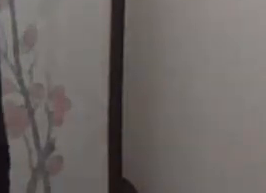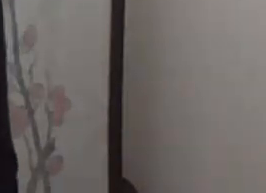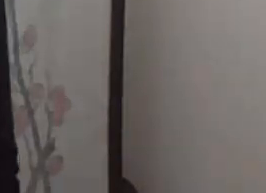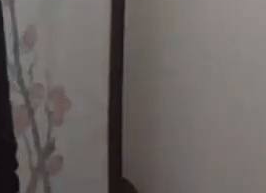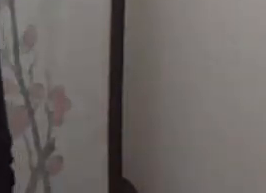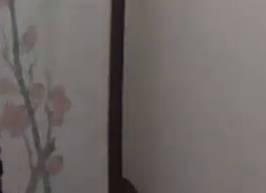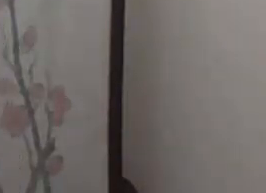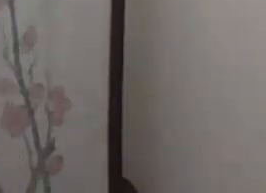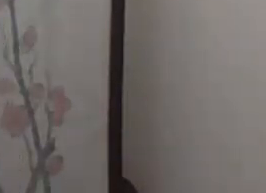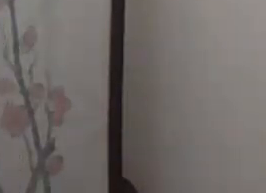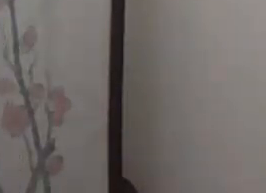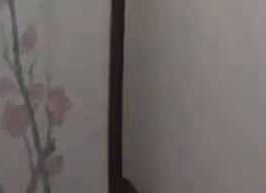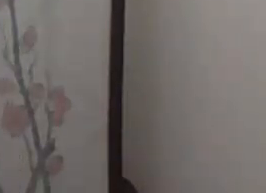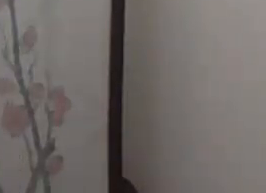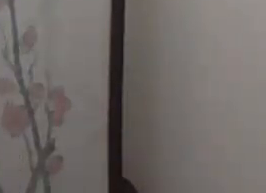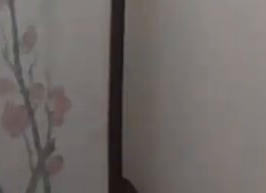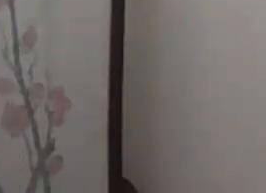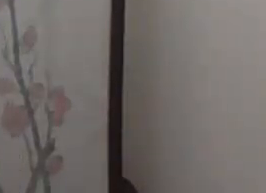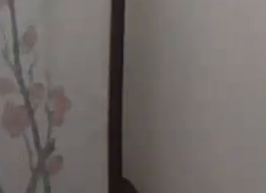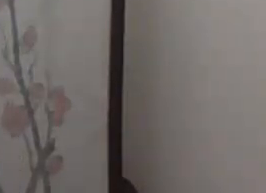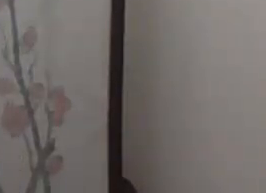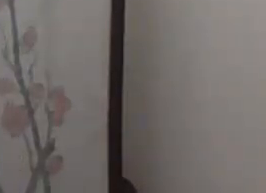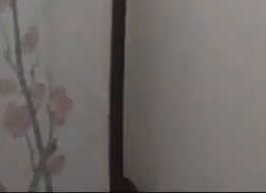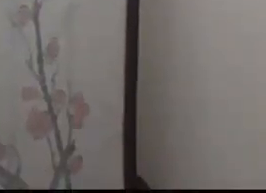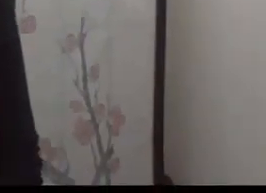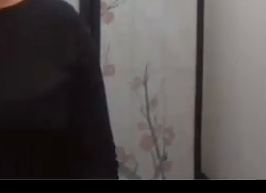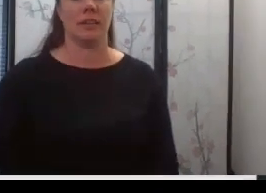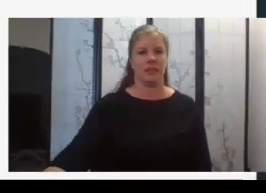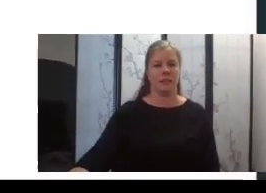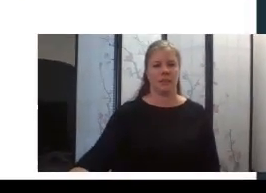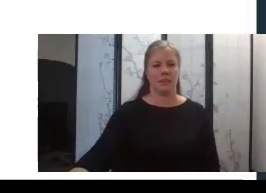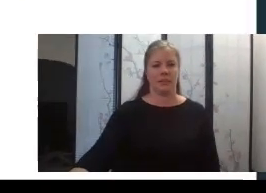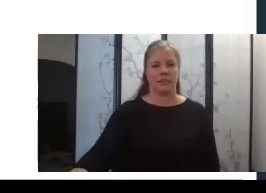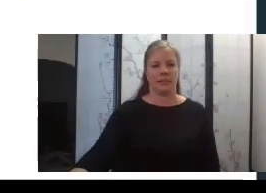have to go. Okay, so sorry, back to where we were.